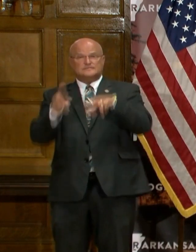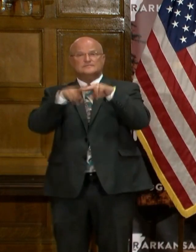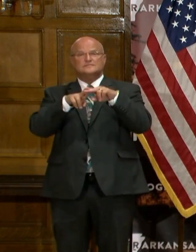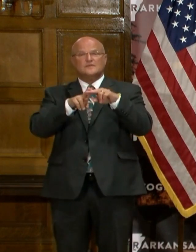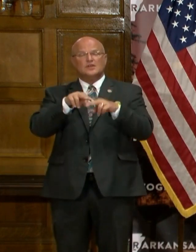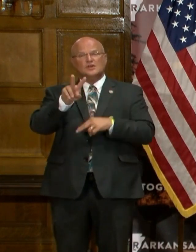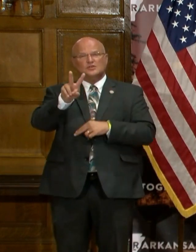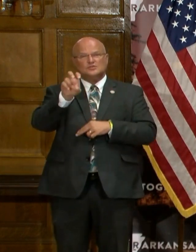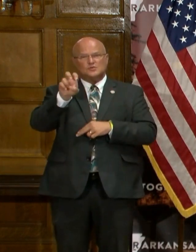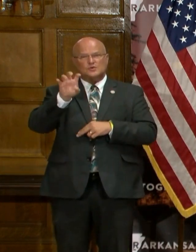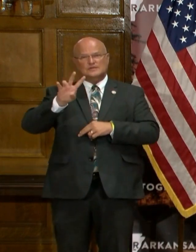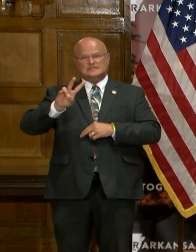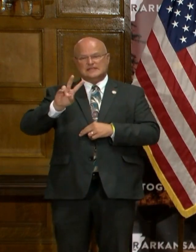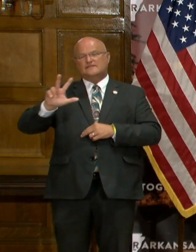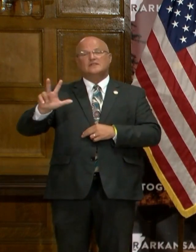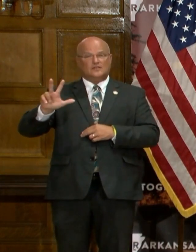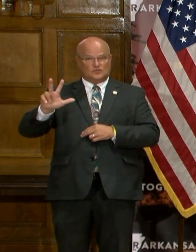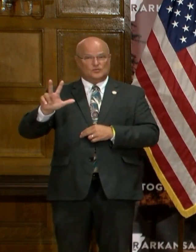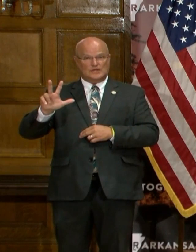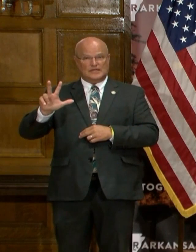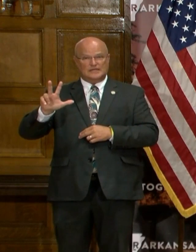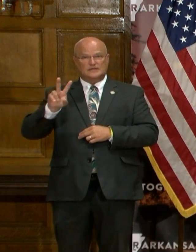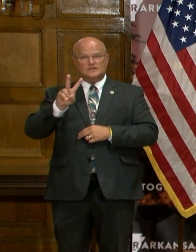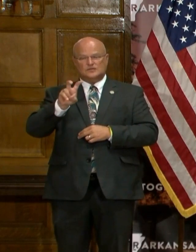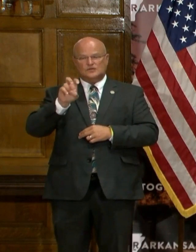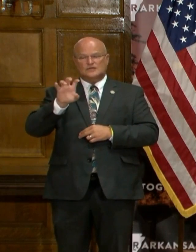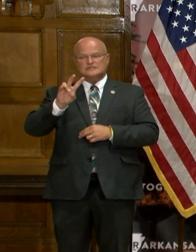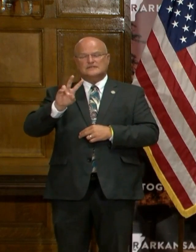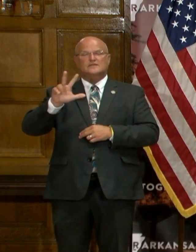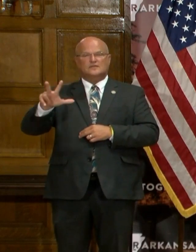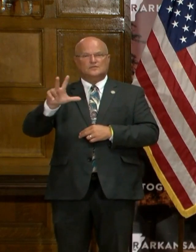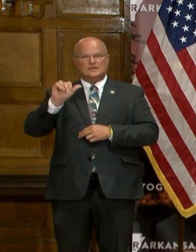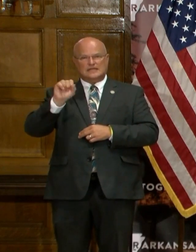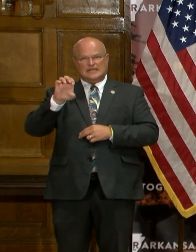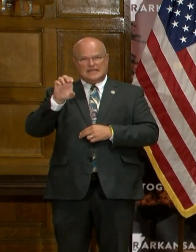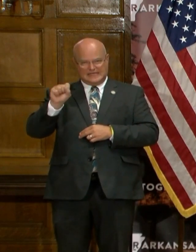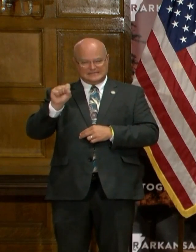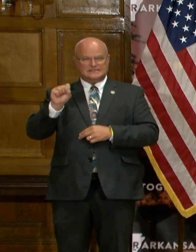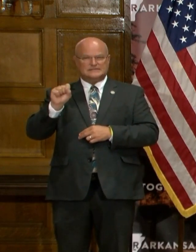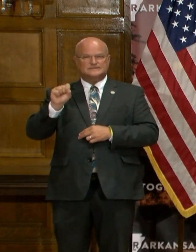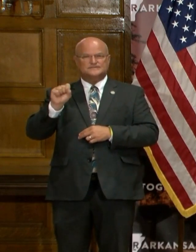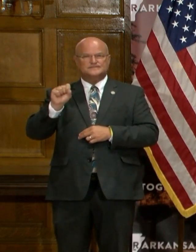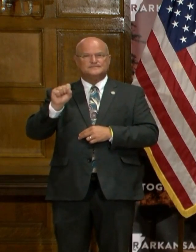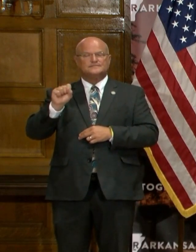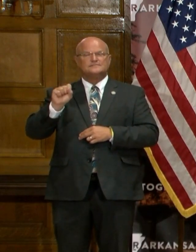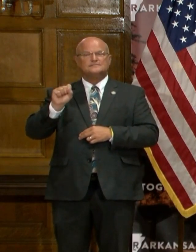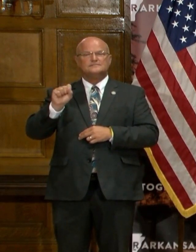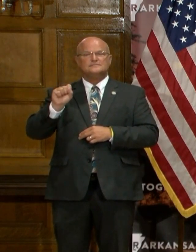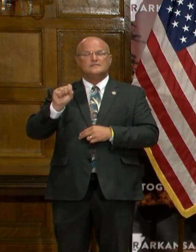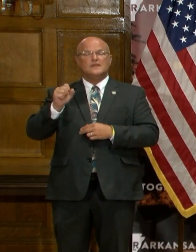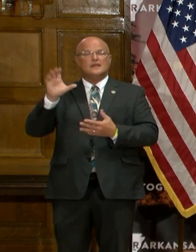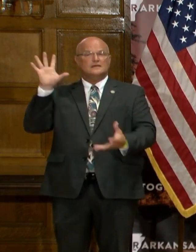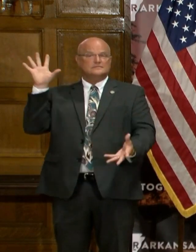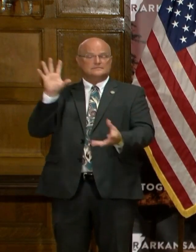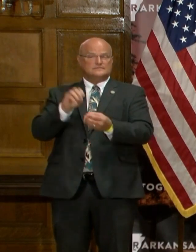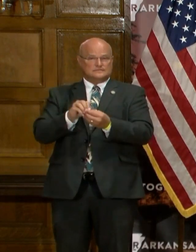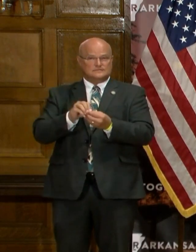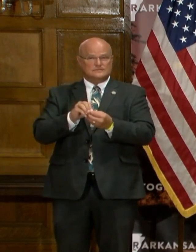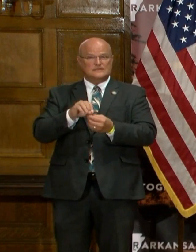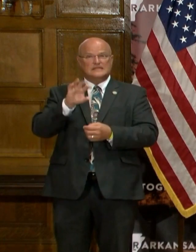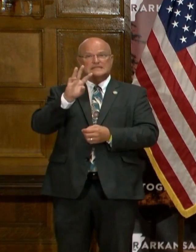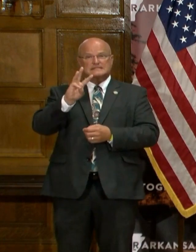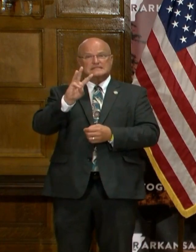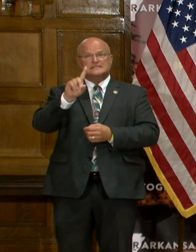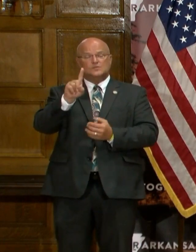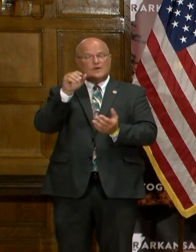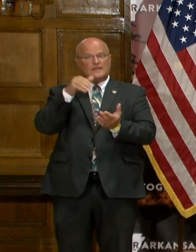additional 273 COVID-19 cases, 273 cases. That brings us to a total of